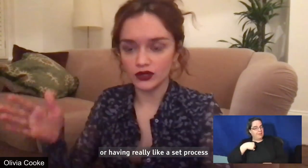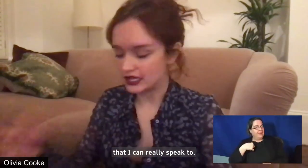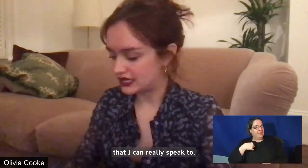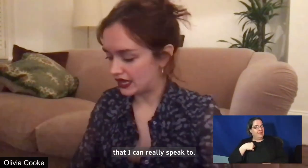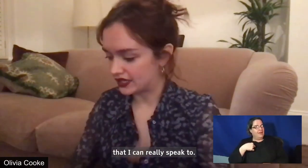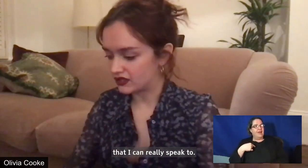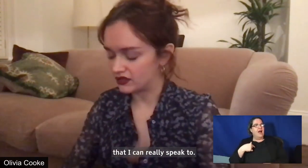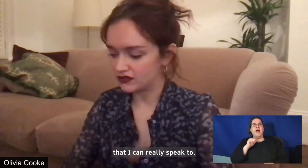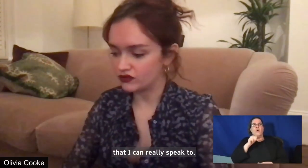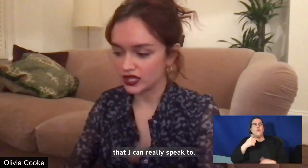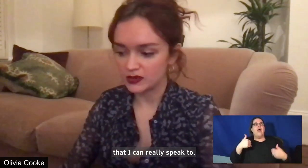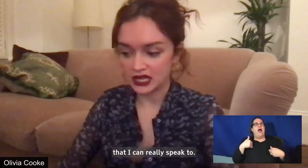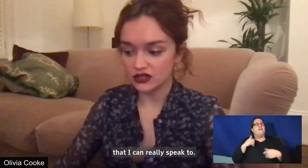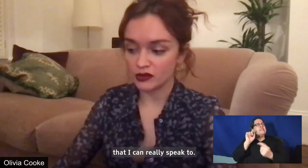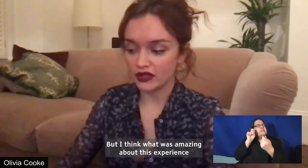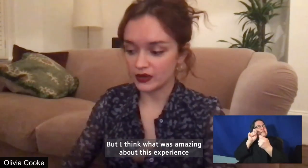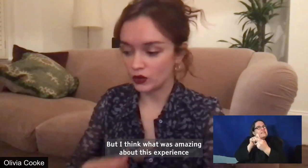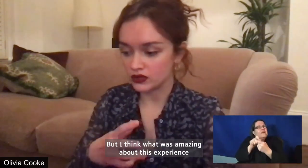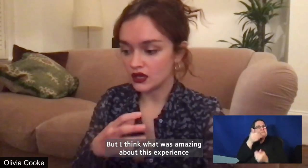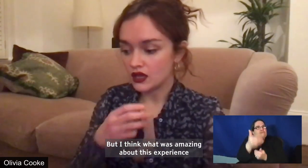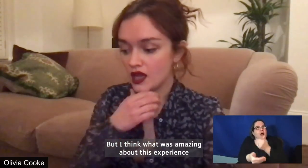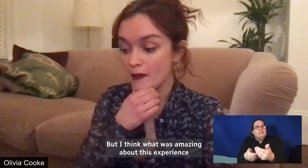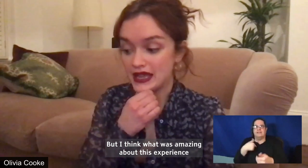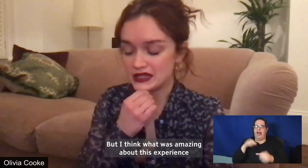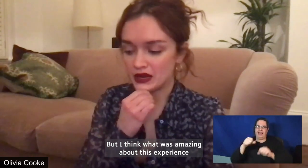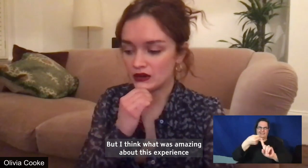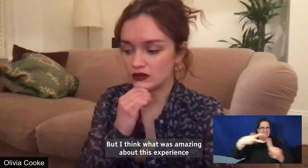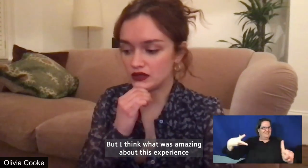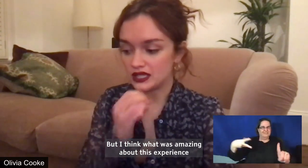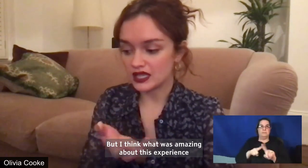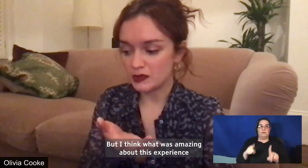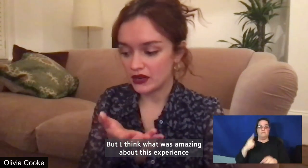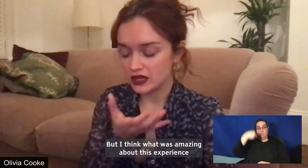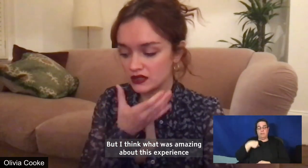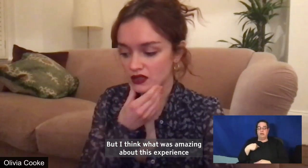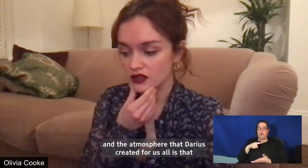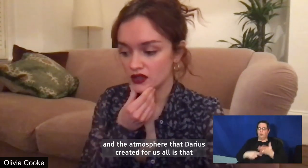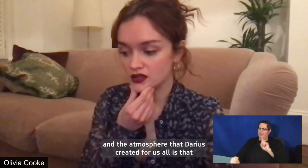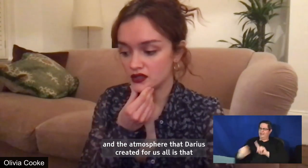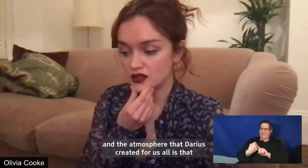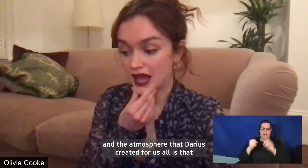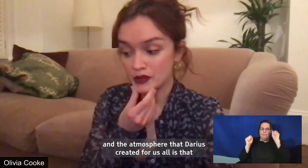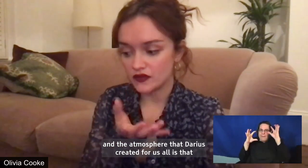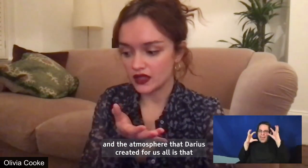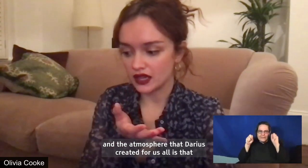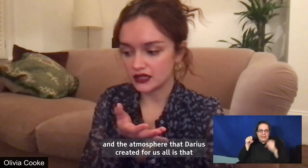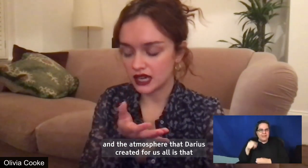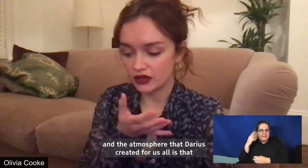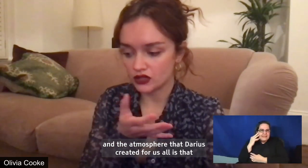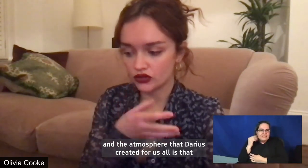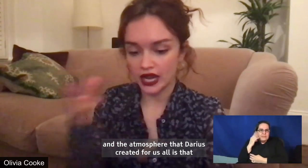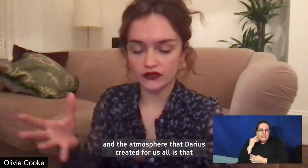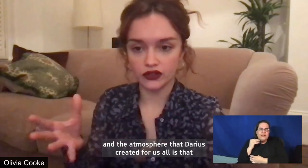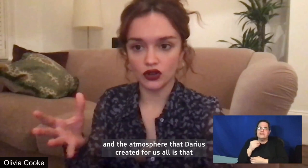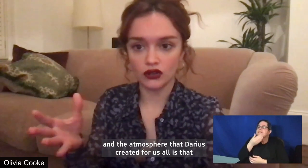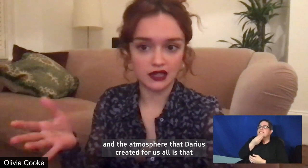set process that I can really speak to. But I think what was amazing about this experience and the atmosphere that